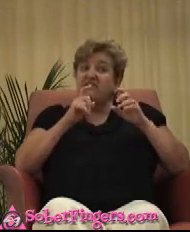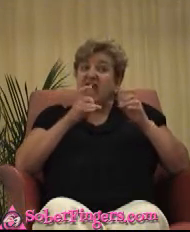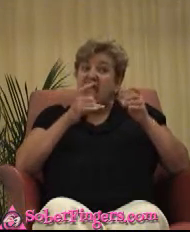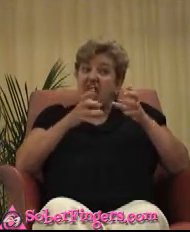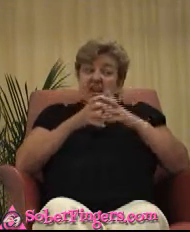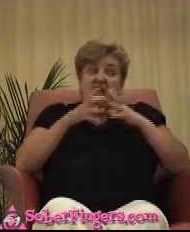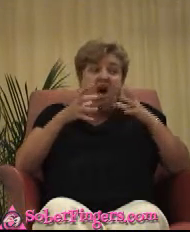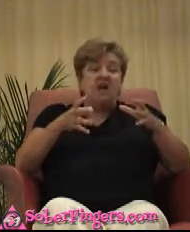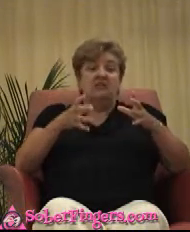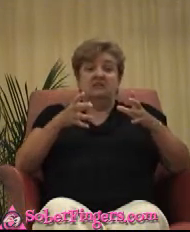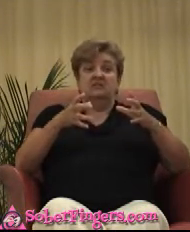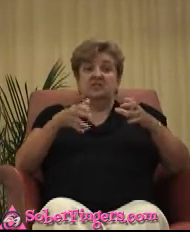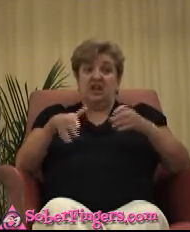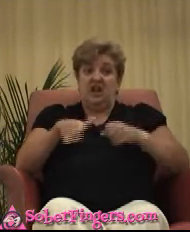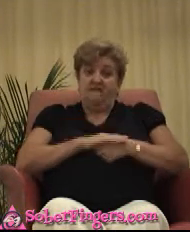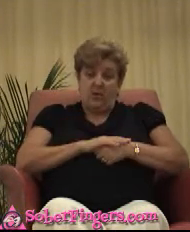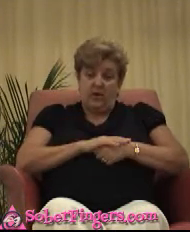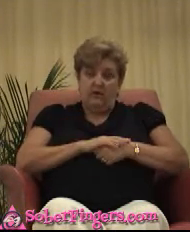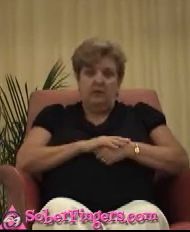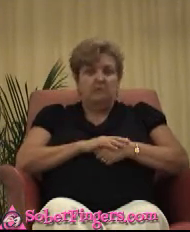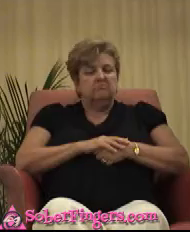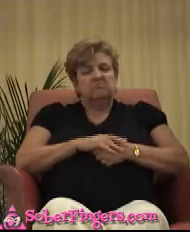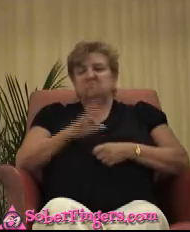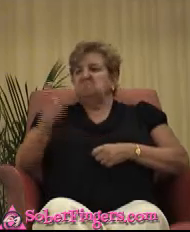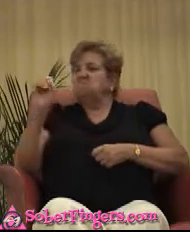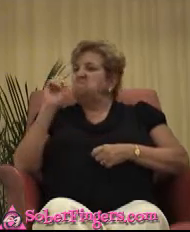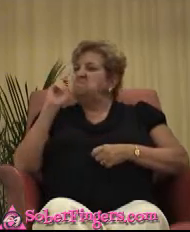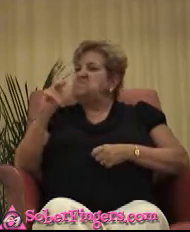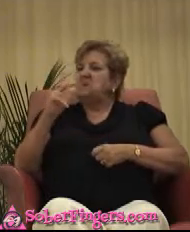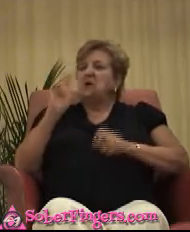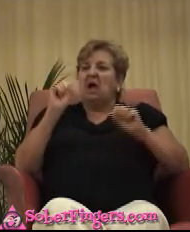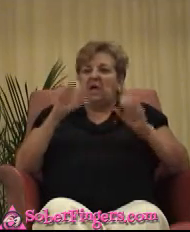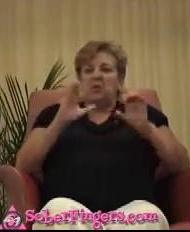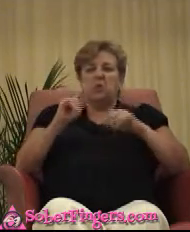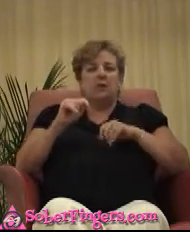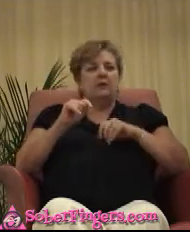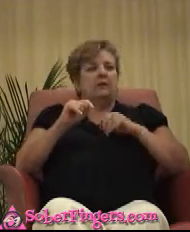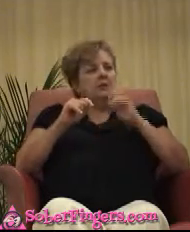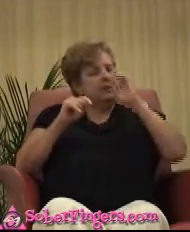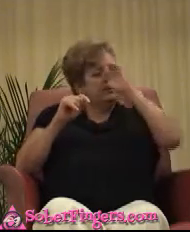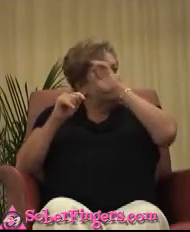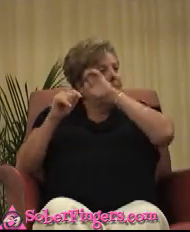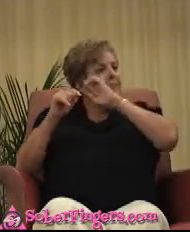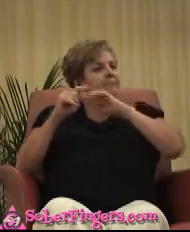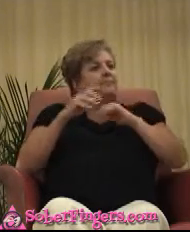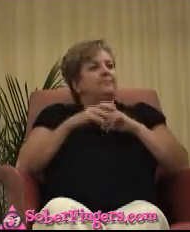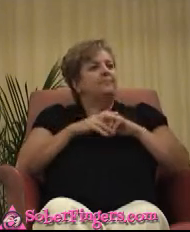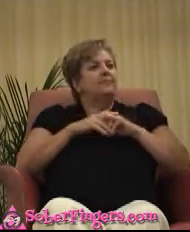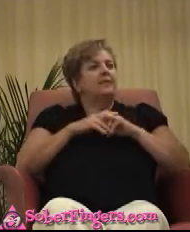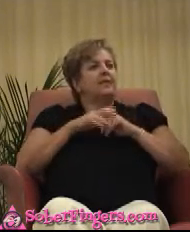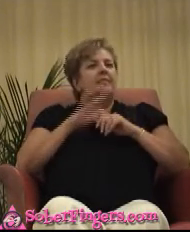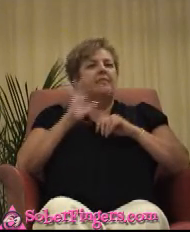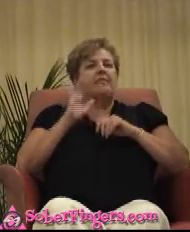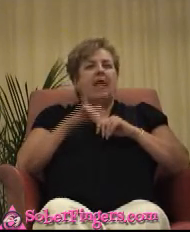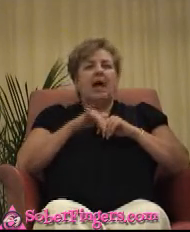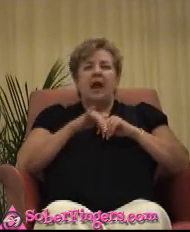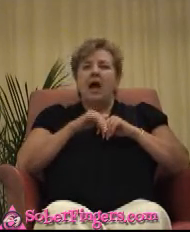for them for 2 years. Now, I'm not an alcoholic because Don made me drink. That was the place I went. I went to the bottle. I wanted the